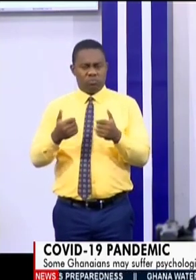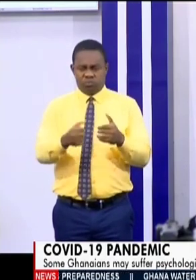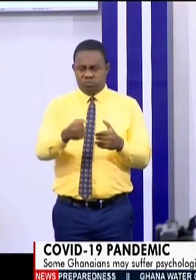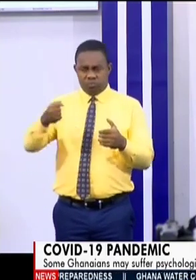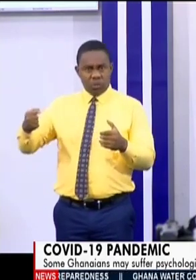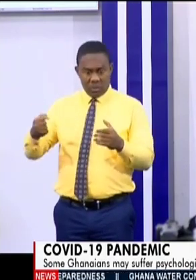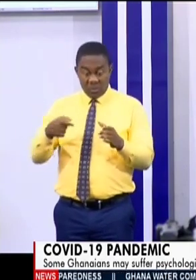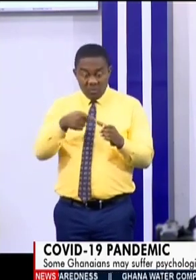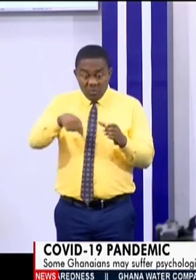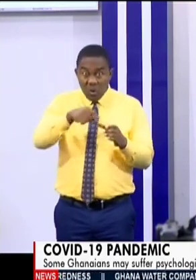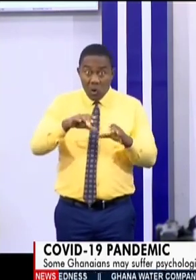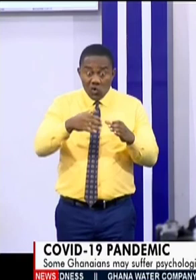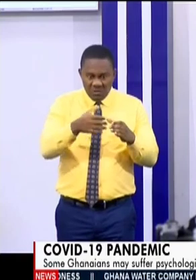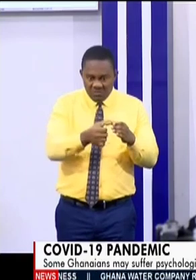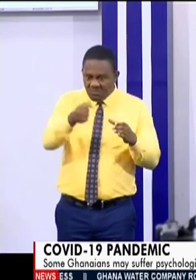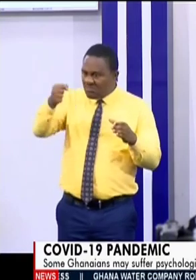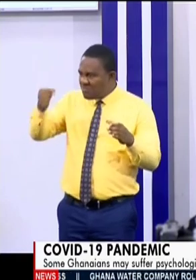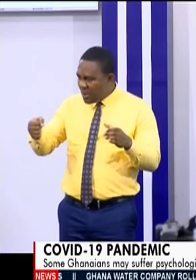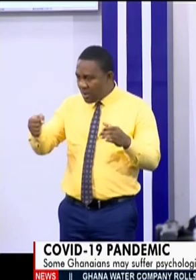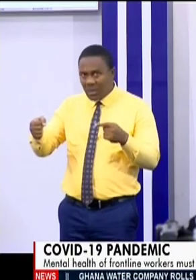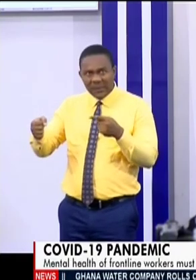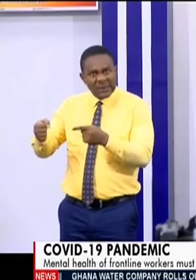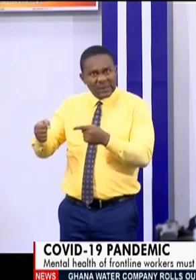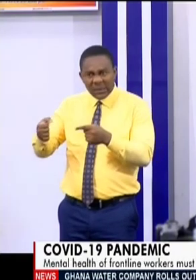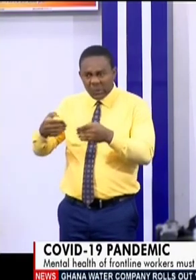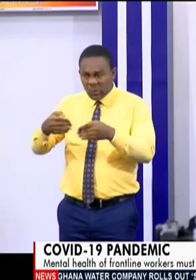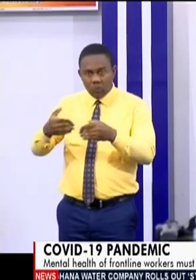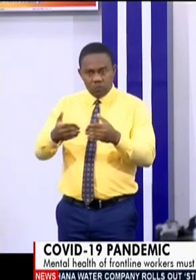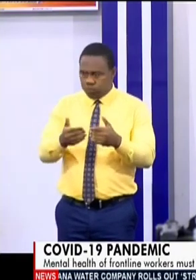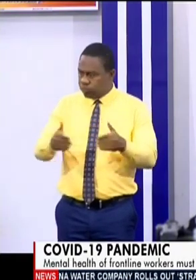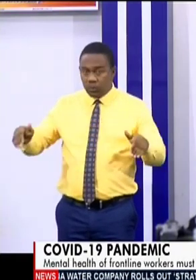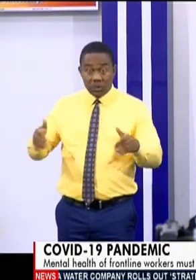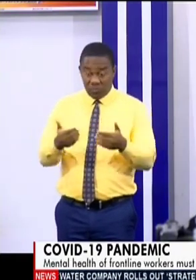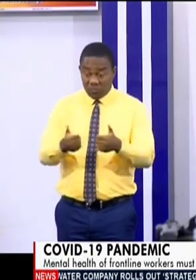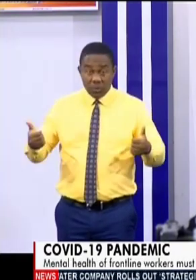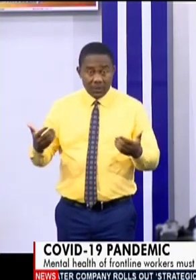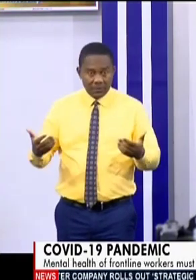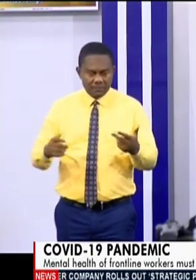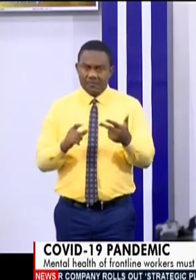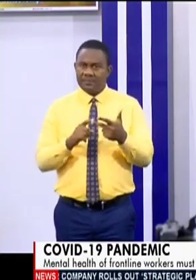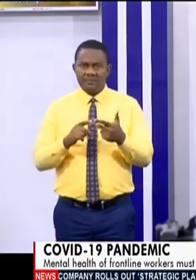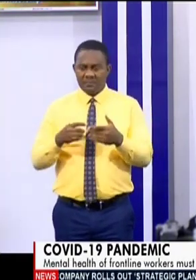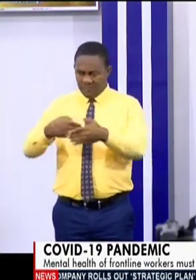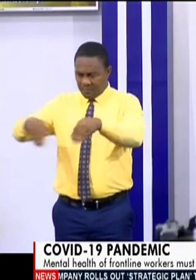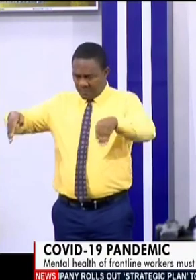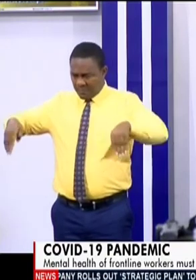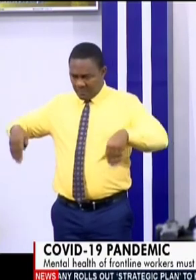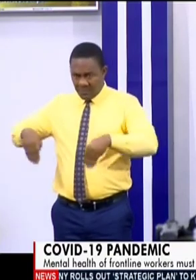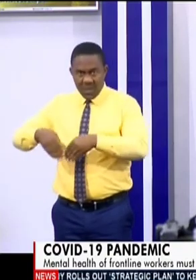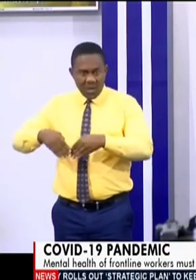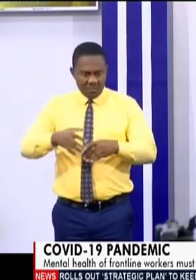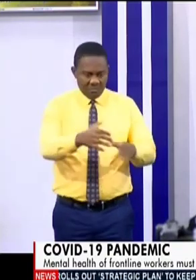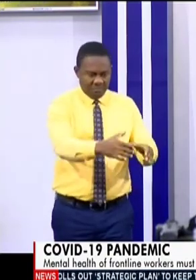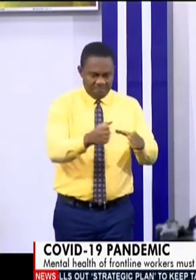be isolated is not something pleasant. It's not comforting. Think of quarantine or